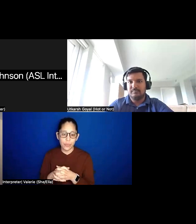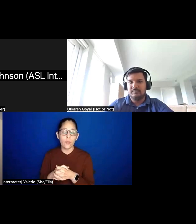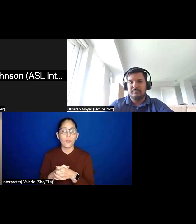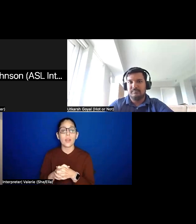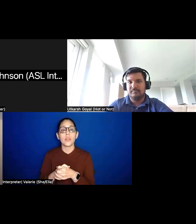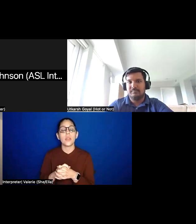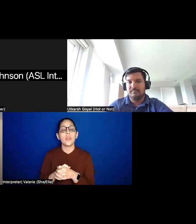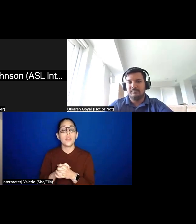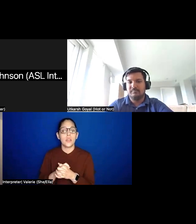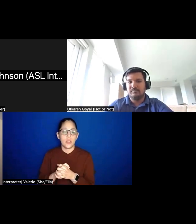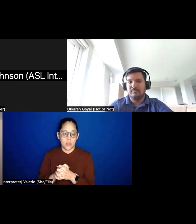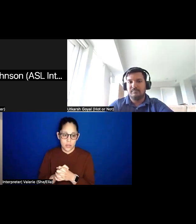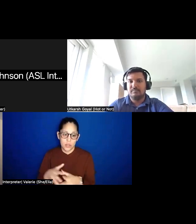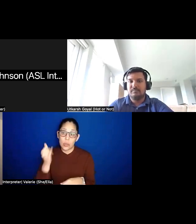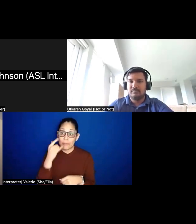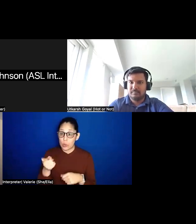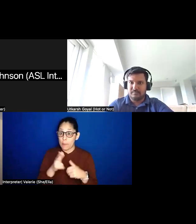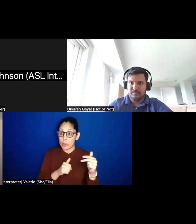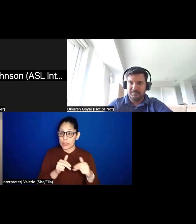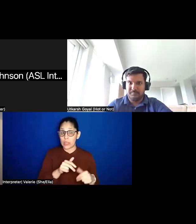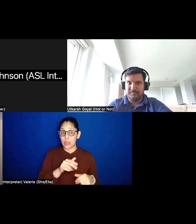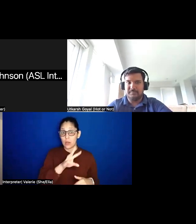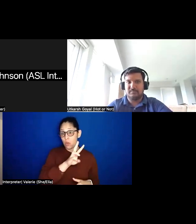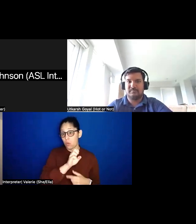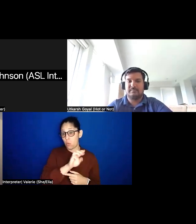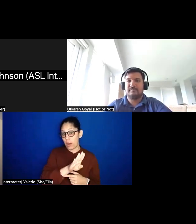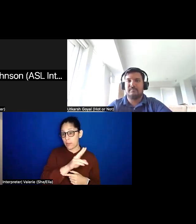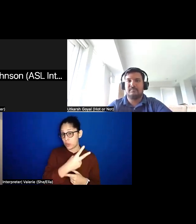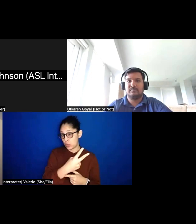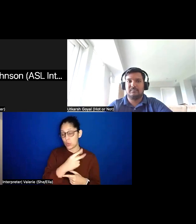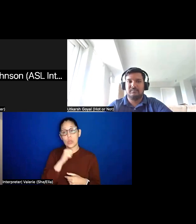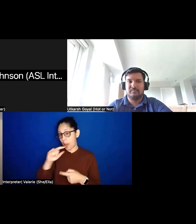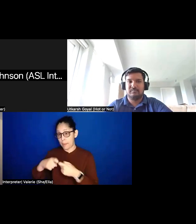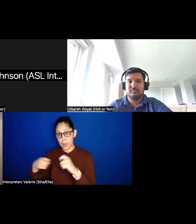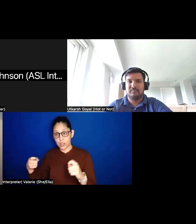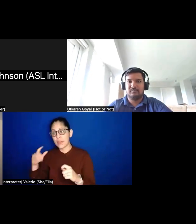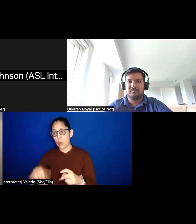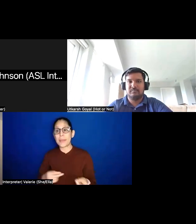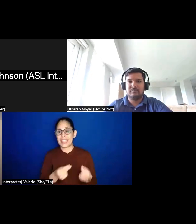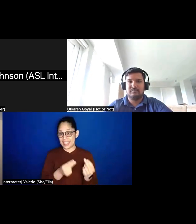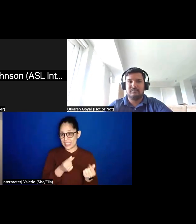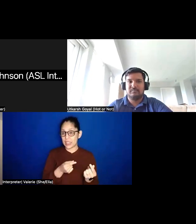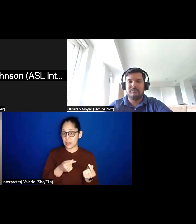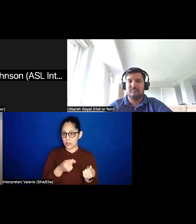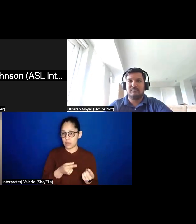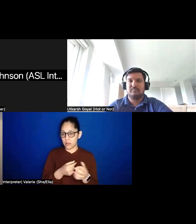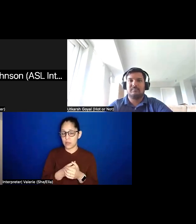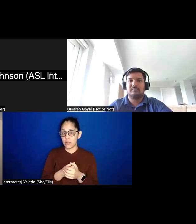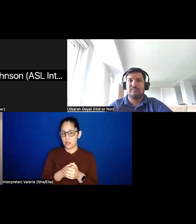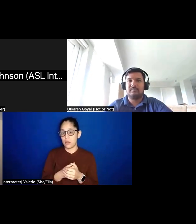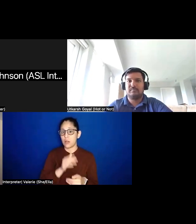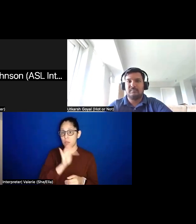building in Web 2, not on the blockchain, that would be pretty much instant. So it